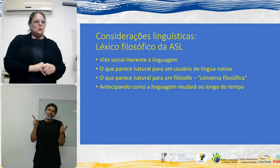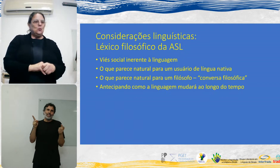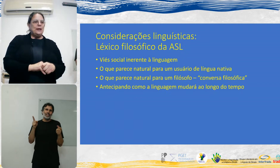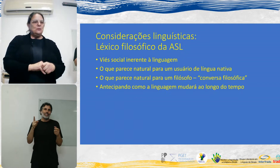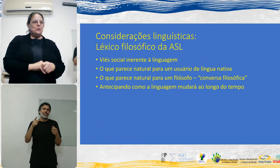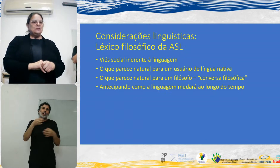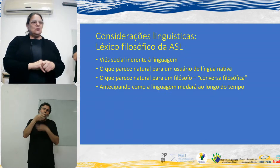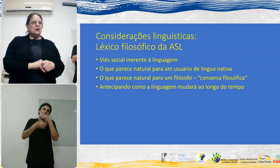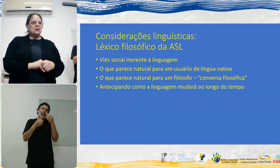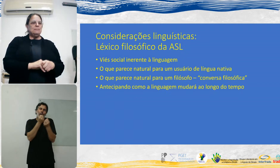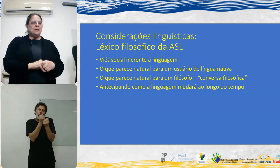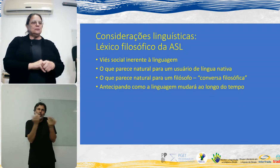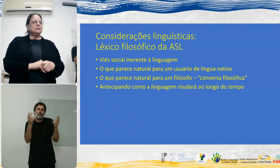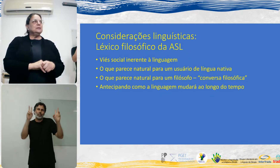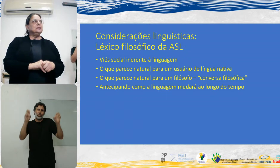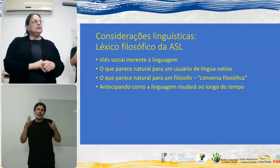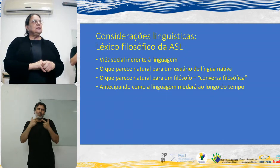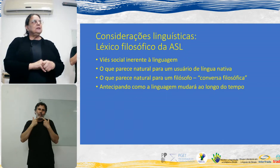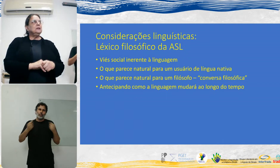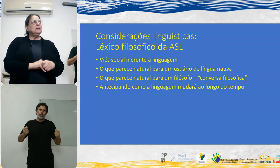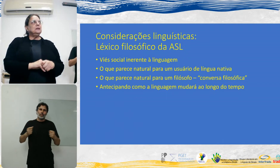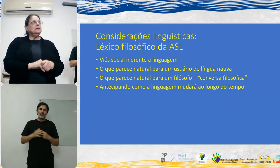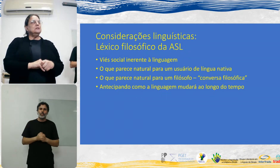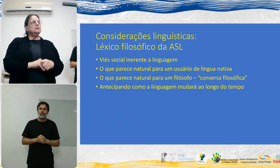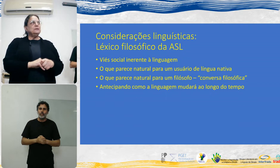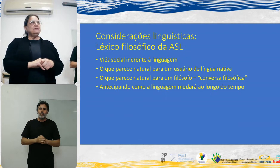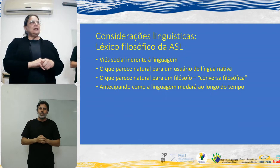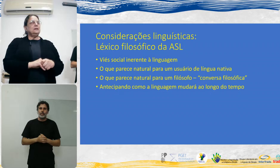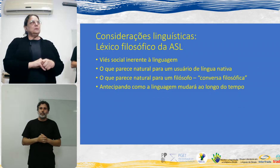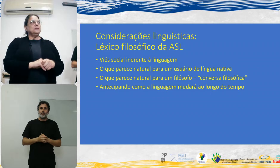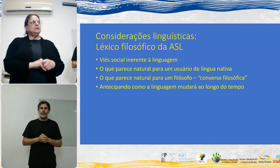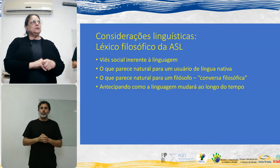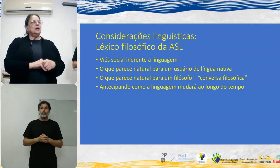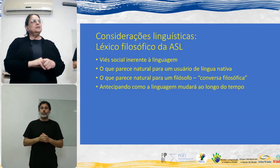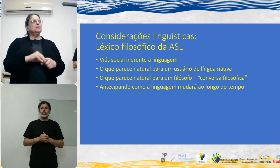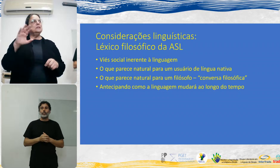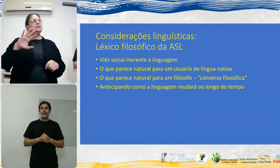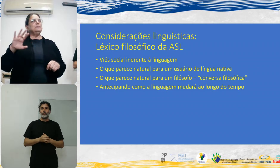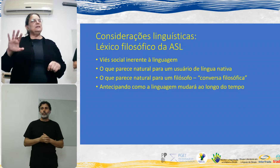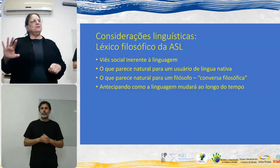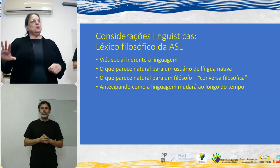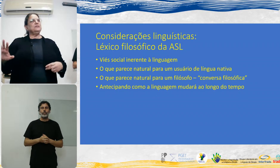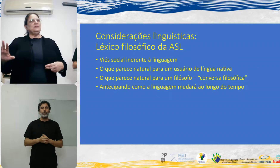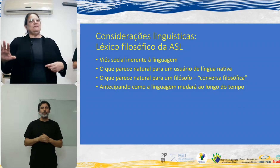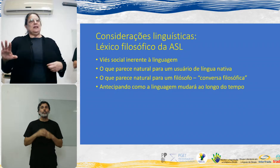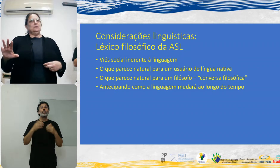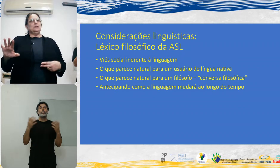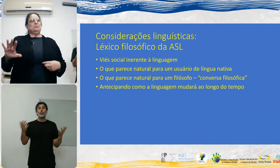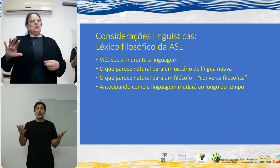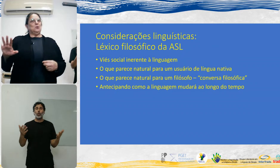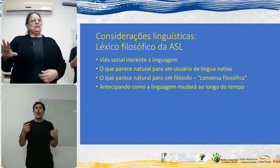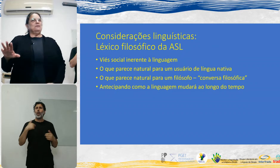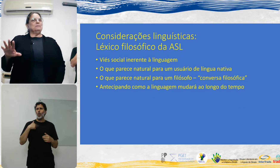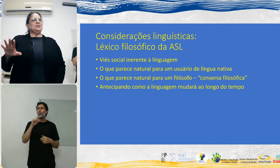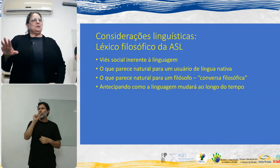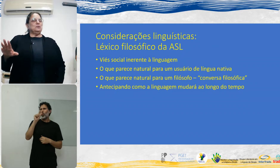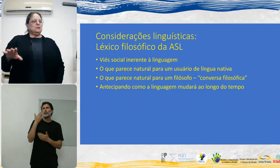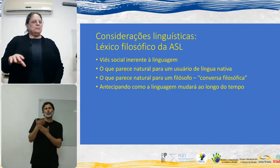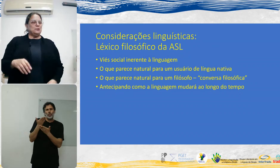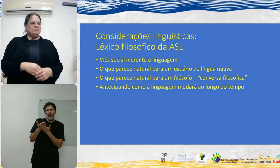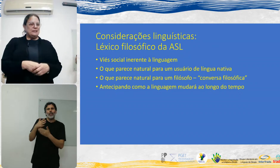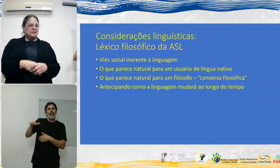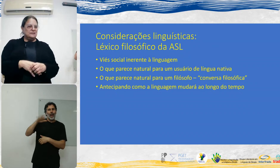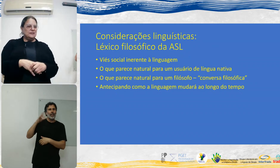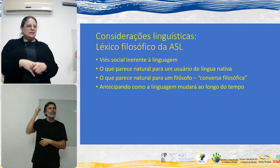So when we talk about the use of language, I do a little bit of philosophy of language, but only from a